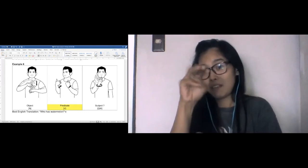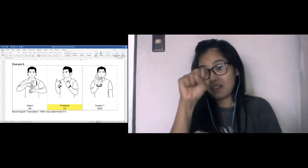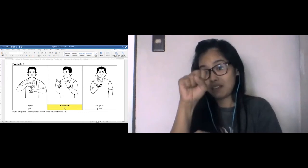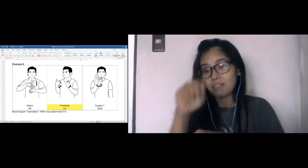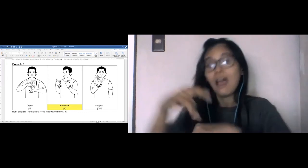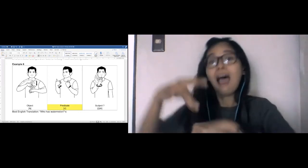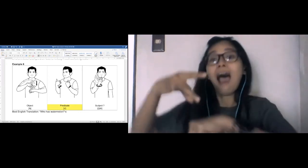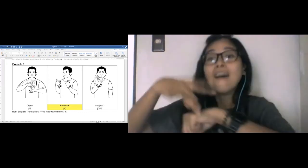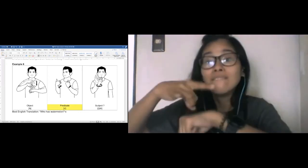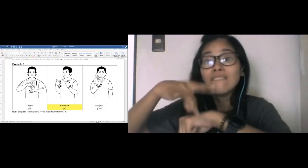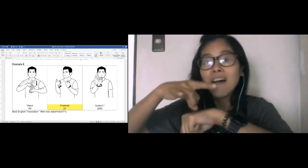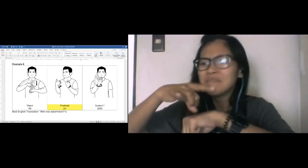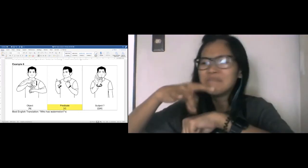We just put the manual.